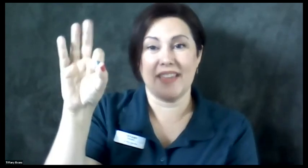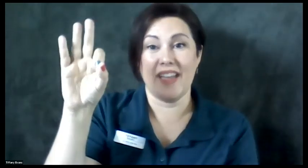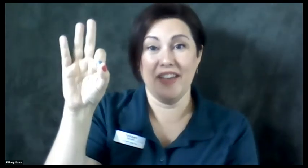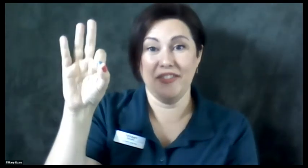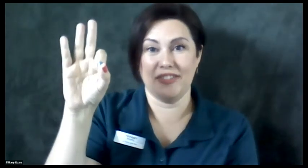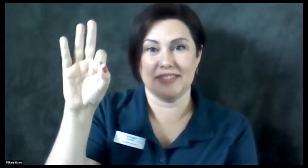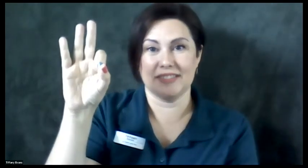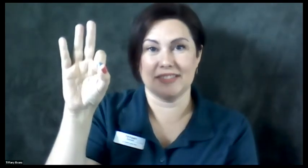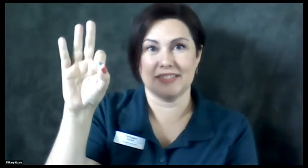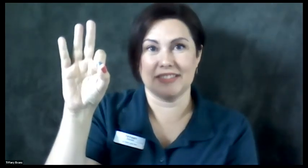F,